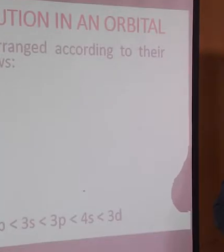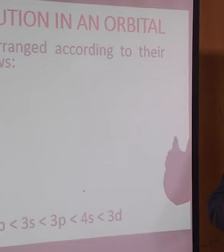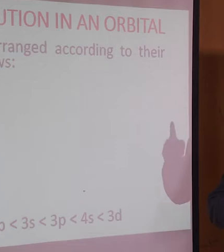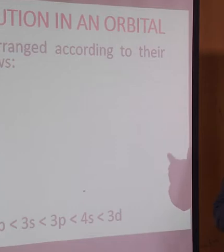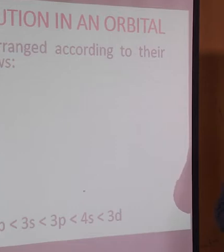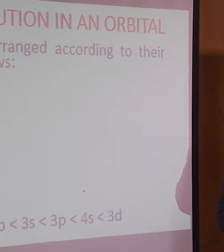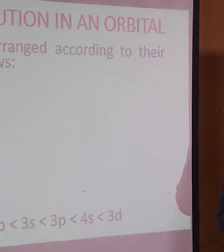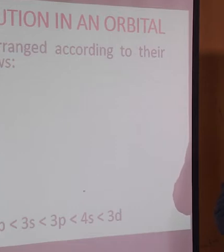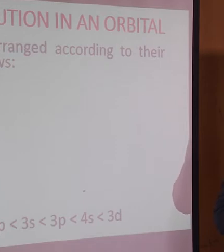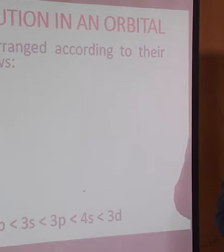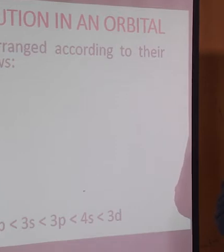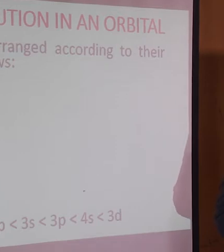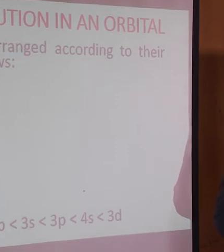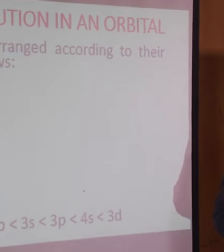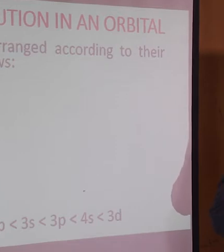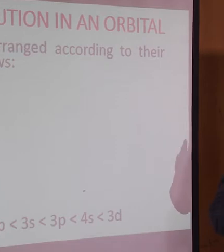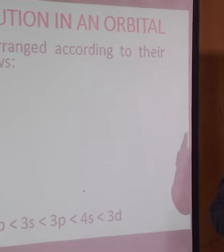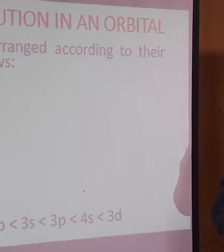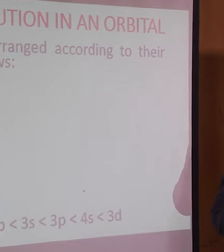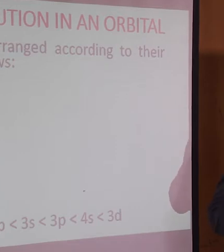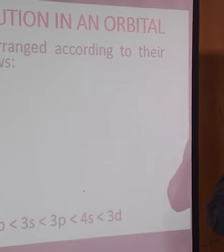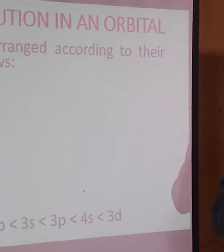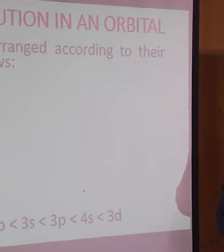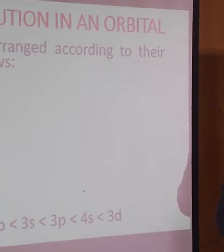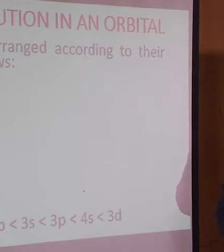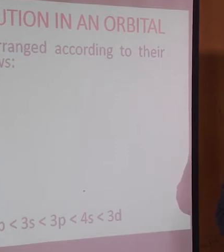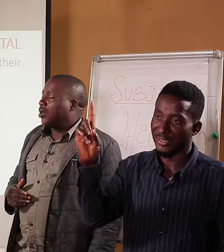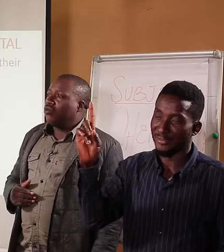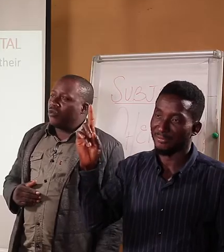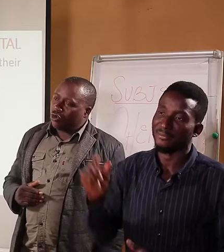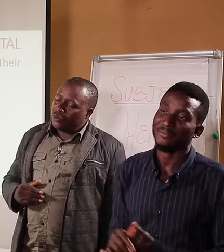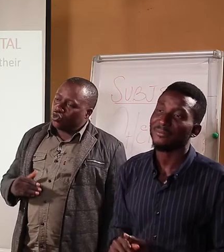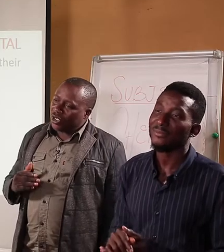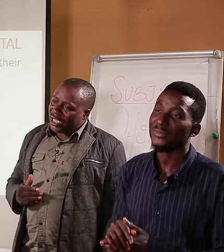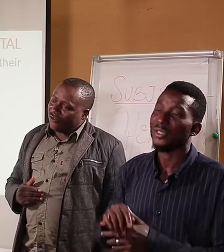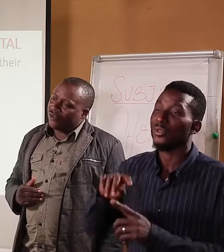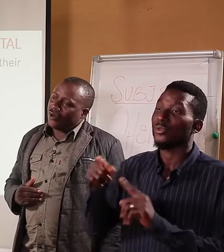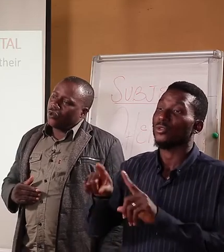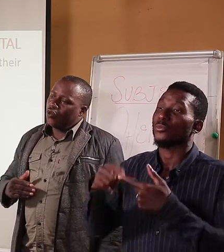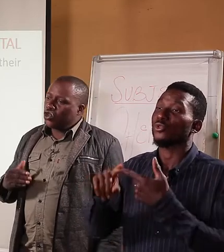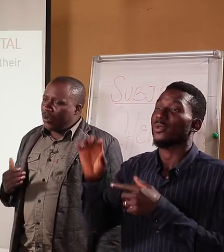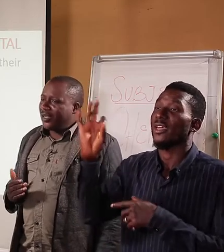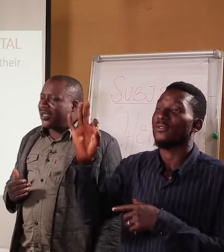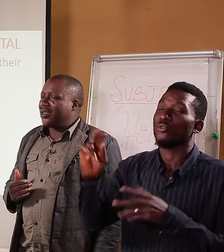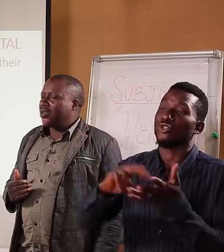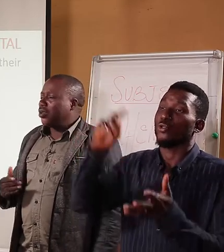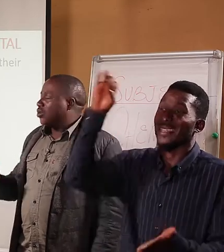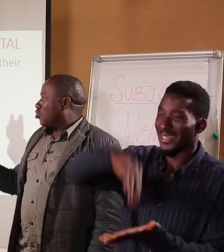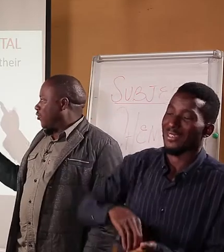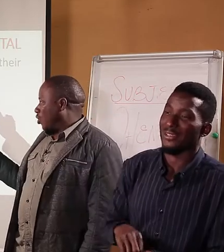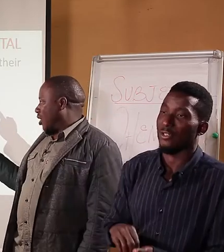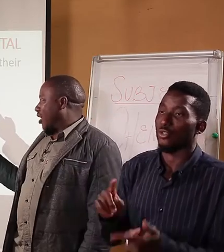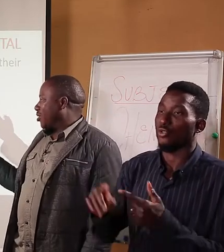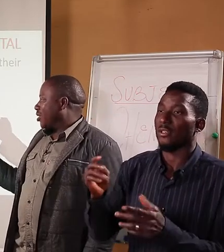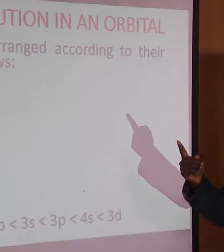4d, 5d, 6d, and 7d. When we are coming to F, we jump again